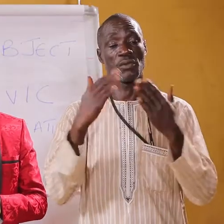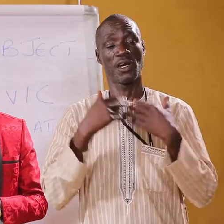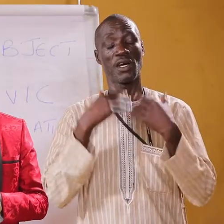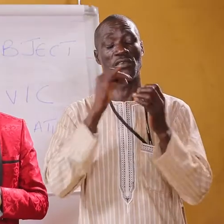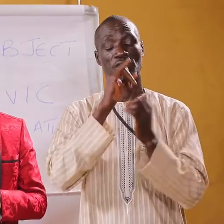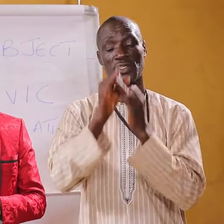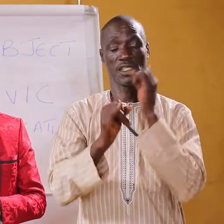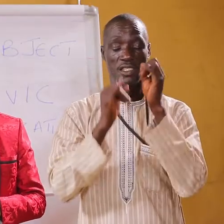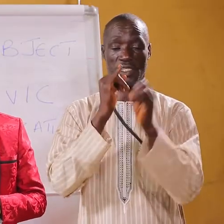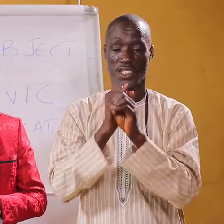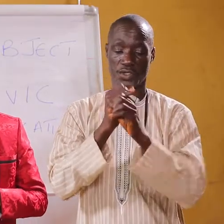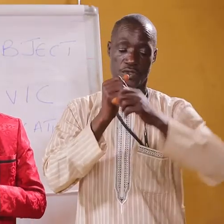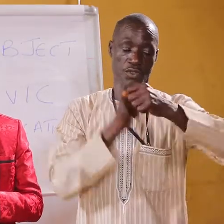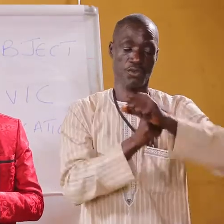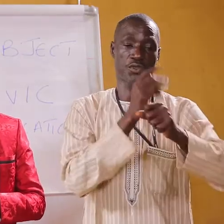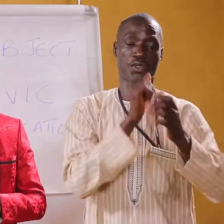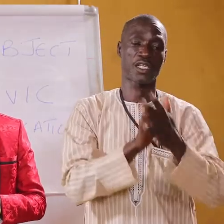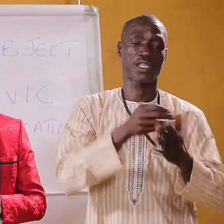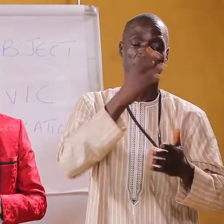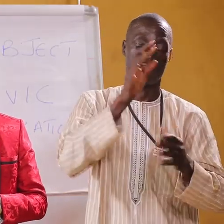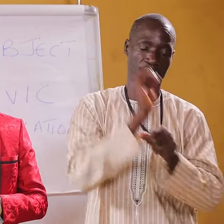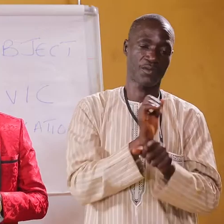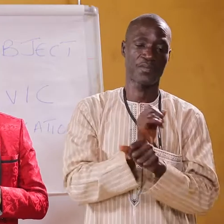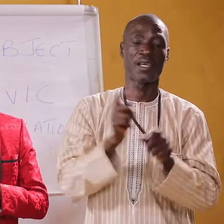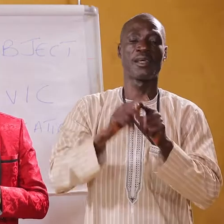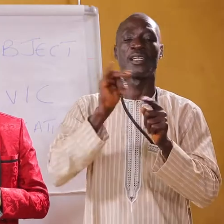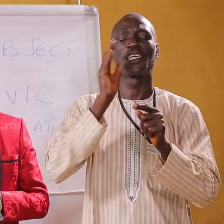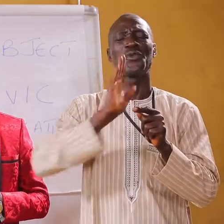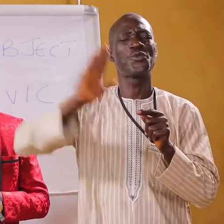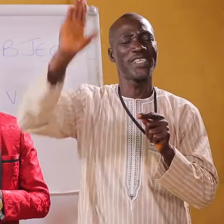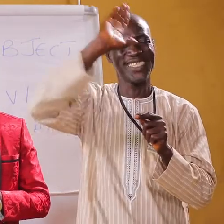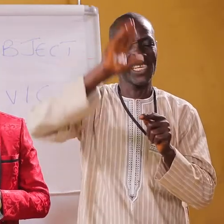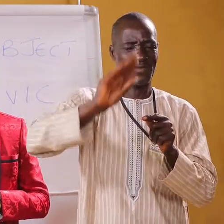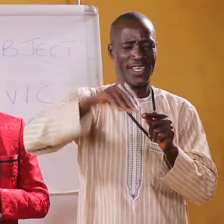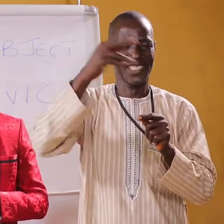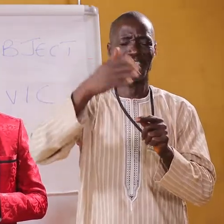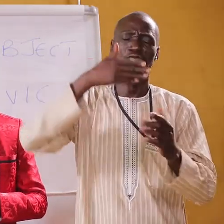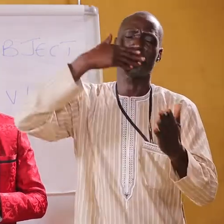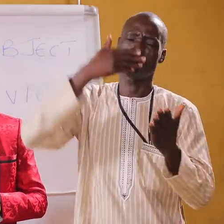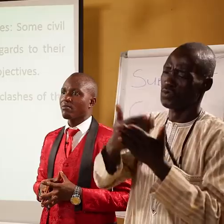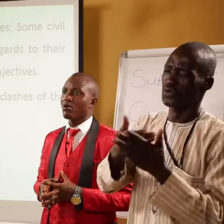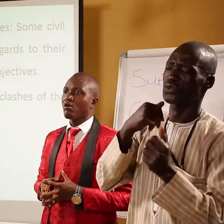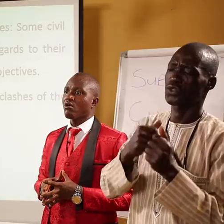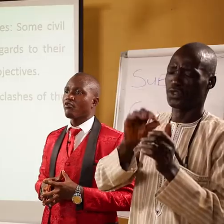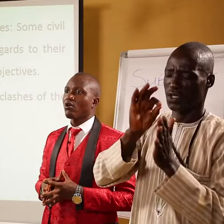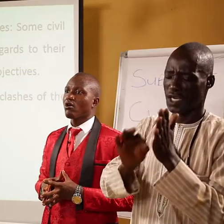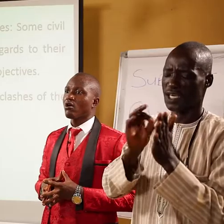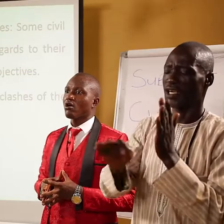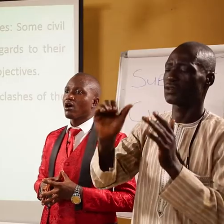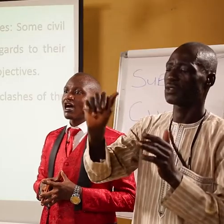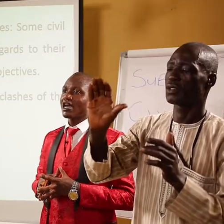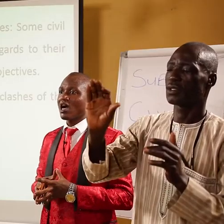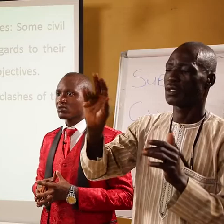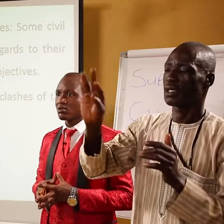international sponsors and donors that sponsor their activities. And at the end of the day, when these donors ask them